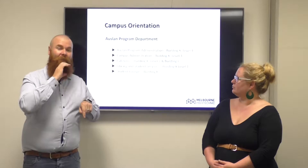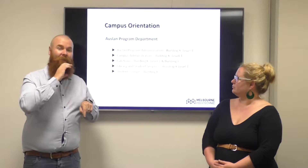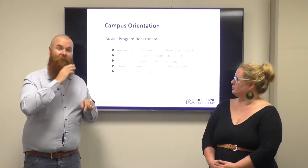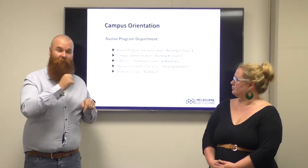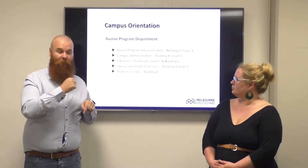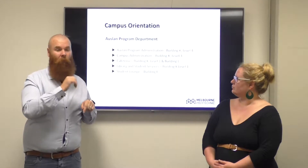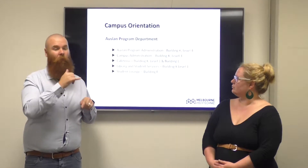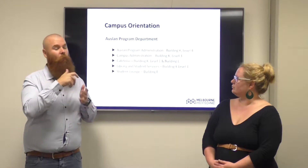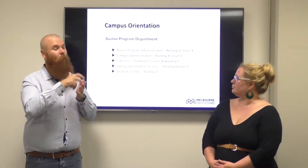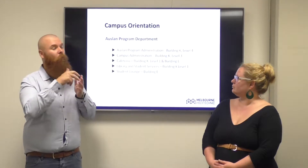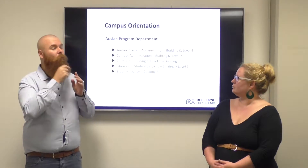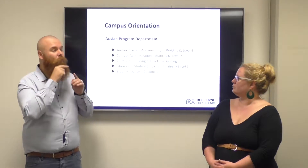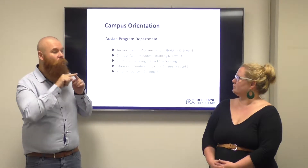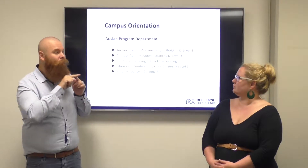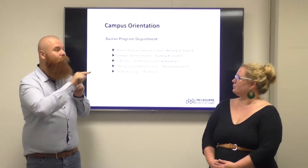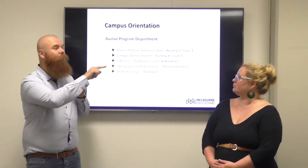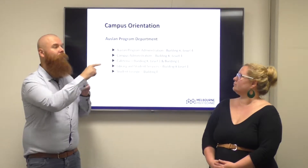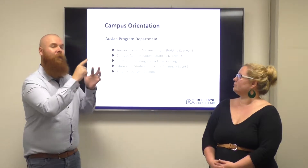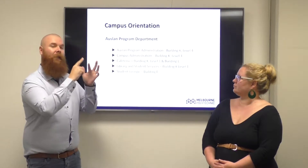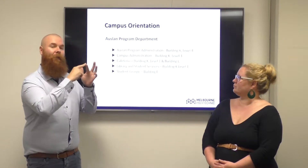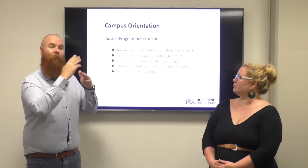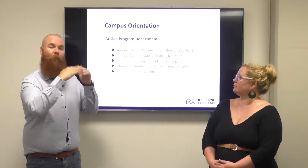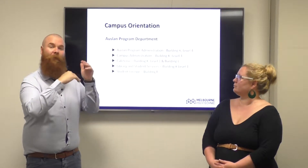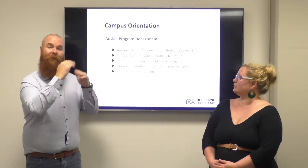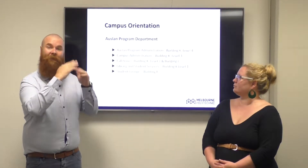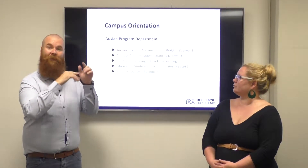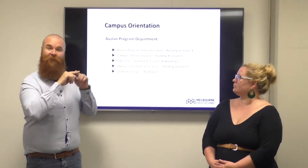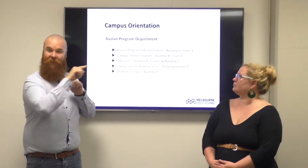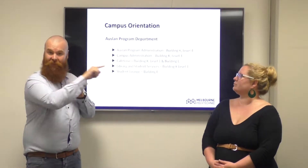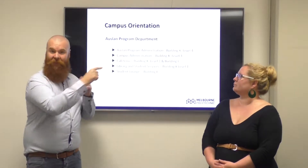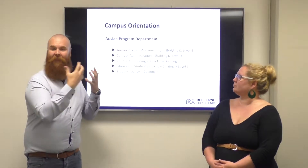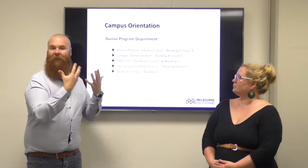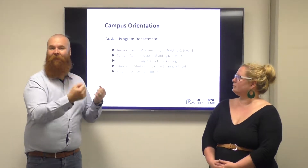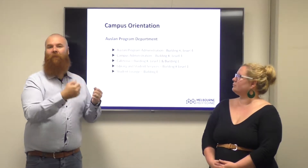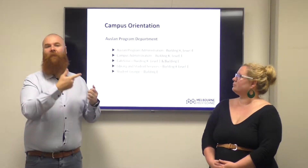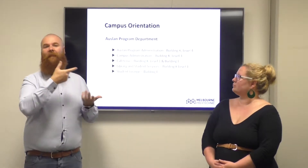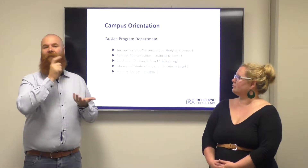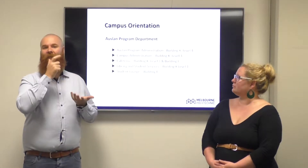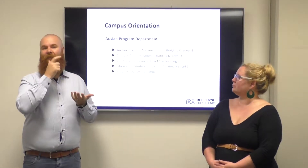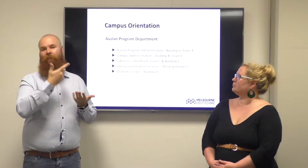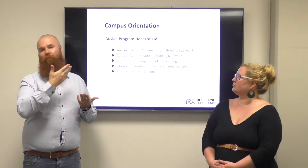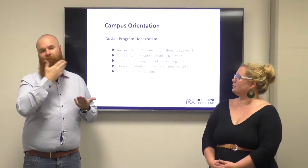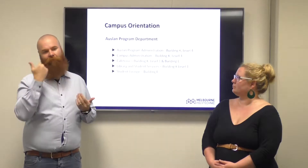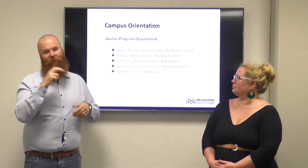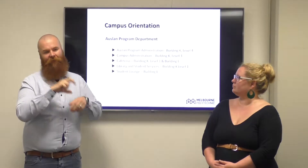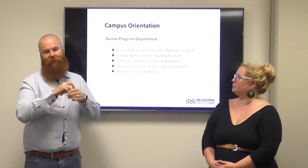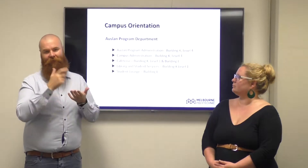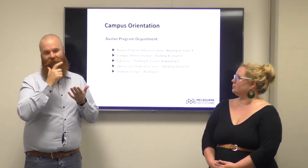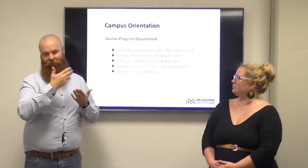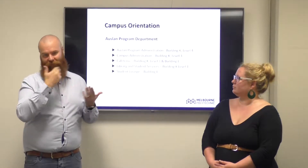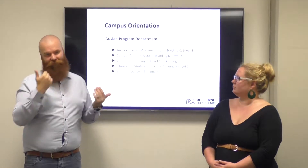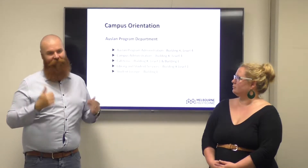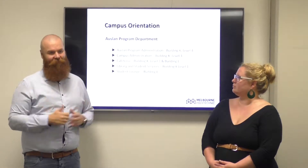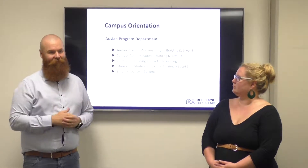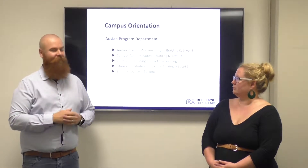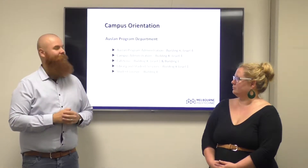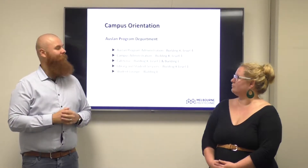it's next to the library. If you walk across, in E building you'll see a cafe, which is really